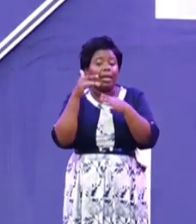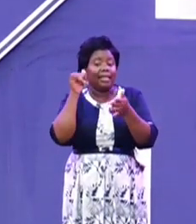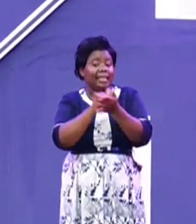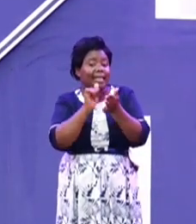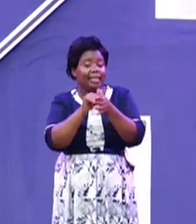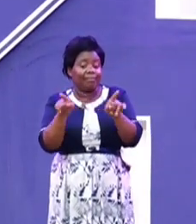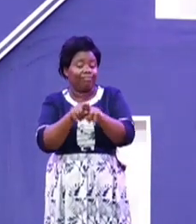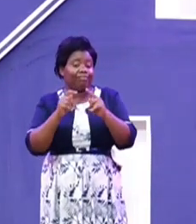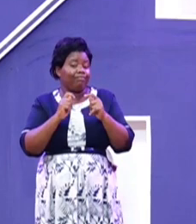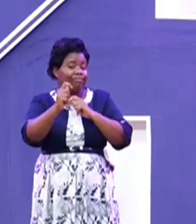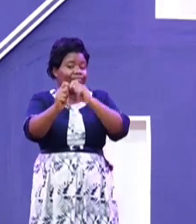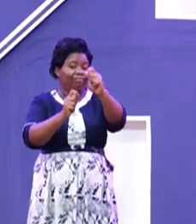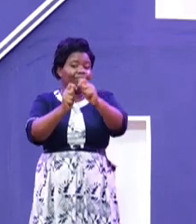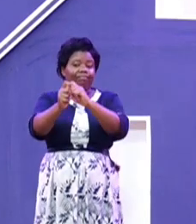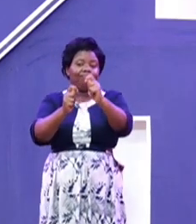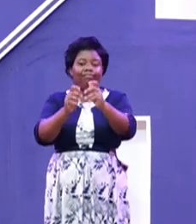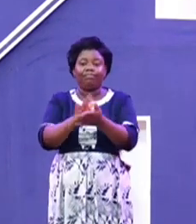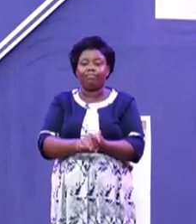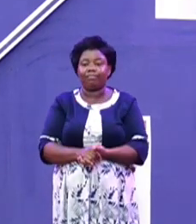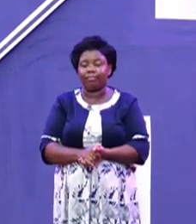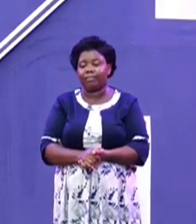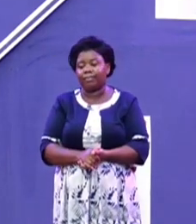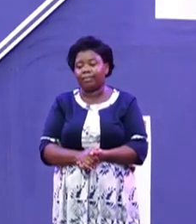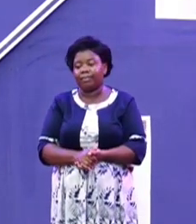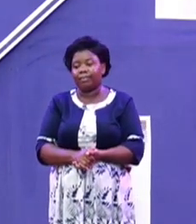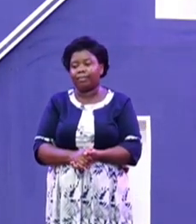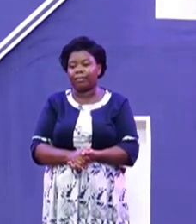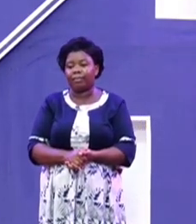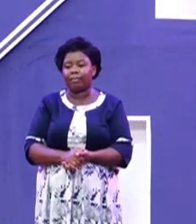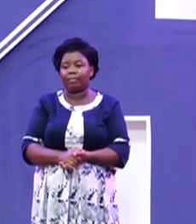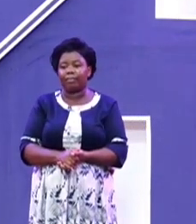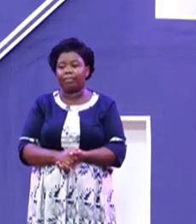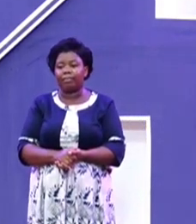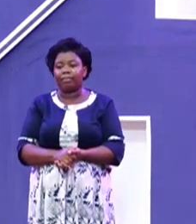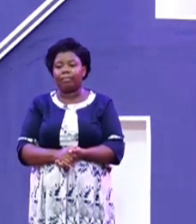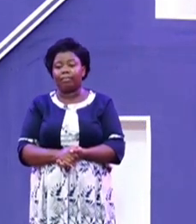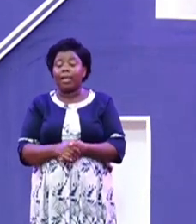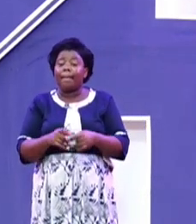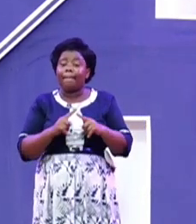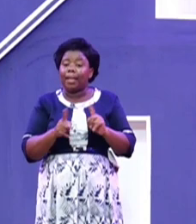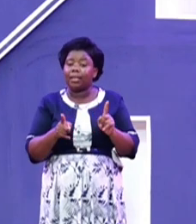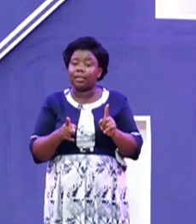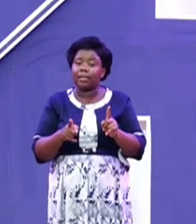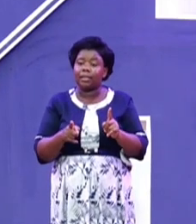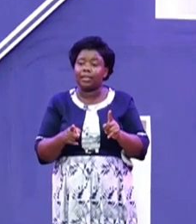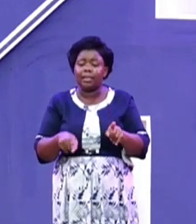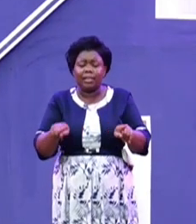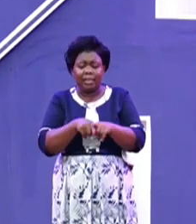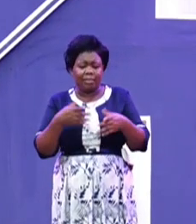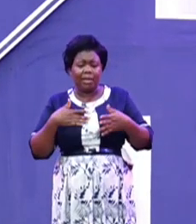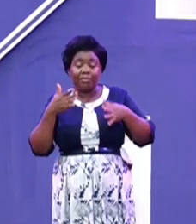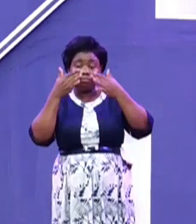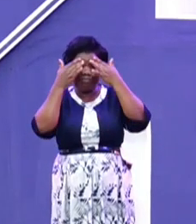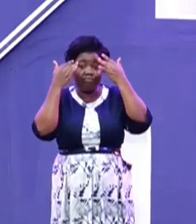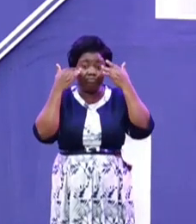built on a foundation that you have to first build a house to get a car, then that is what they call testimony. Naye nga n'okubeera n'amaaso